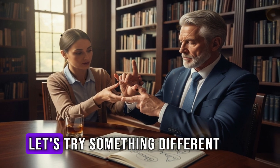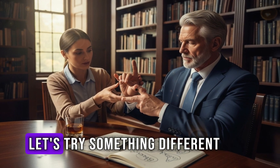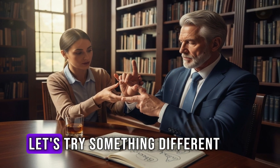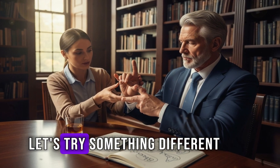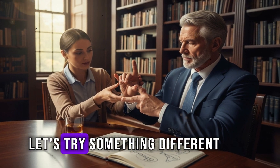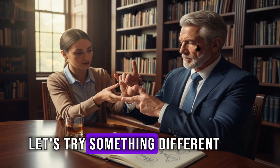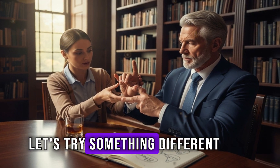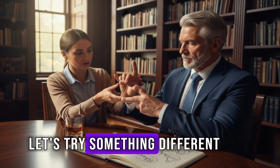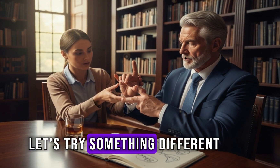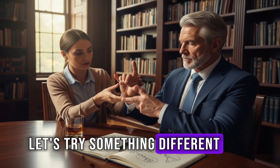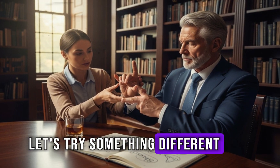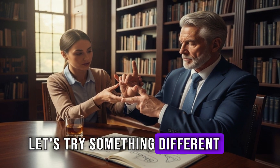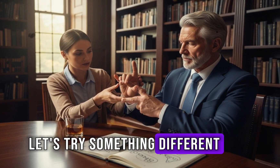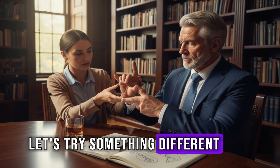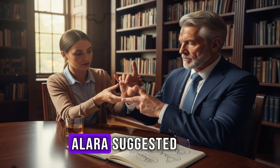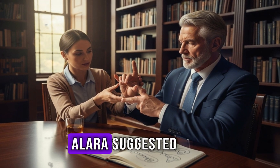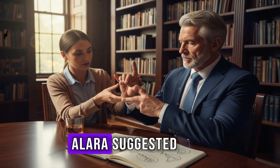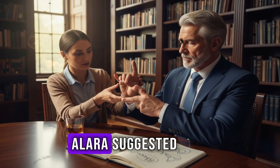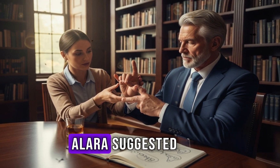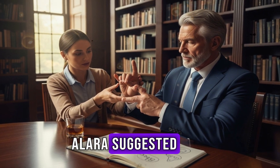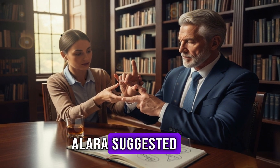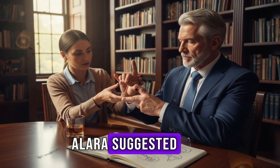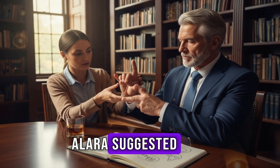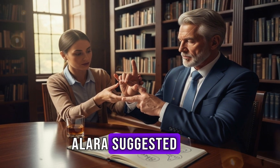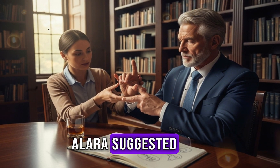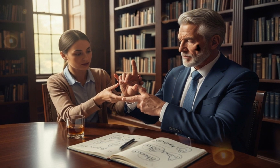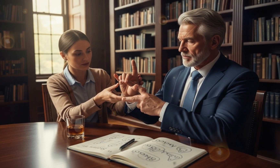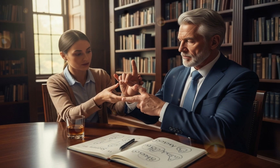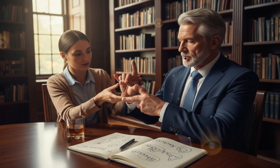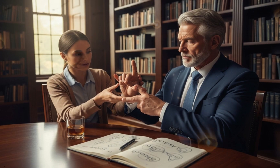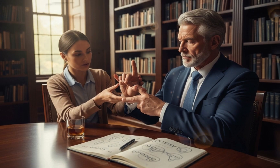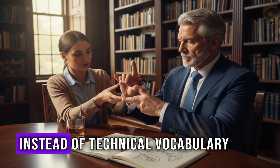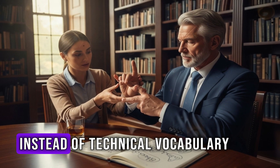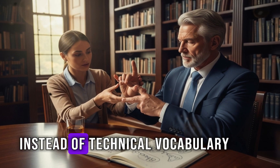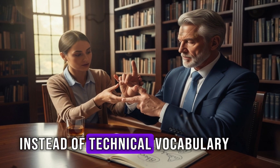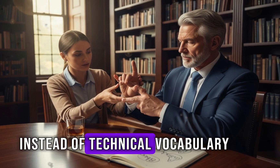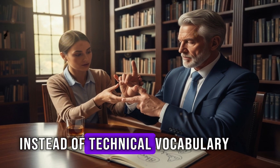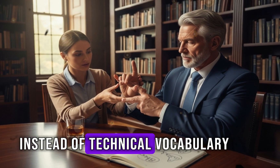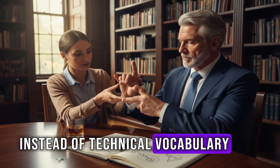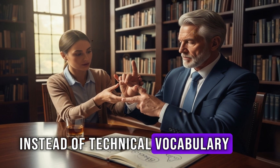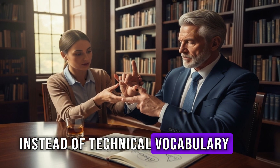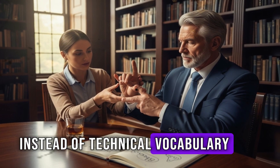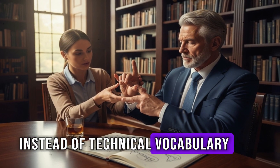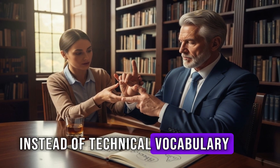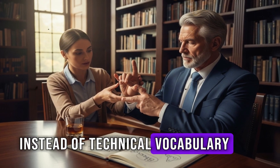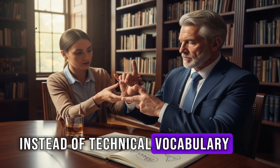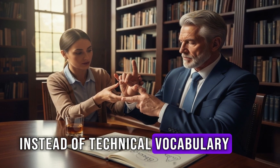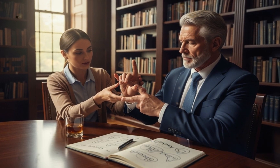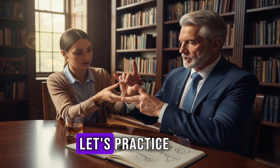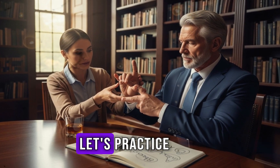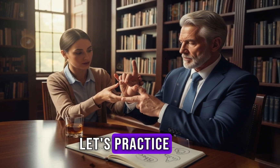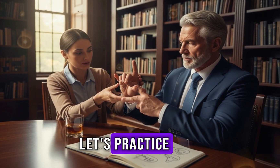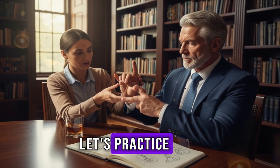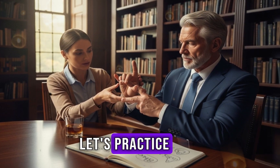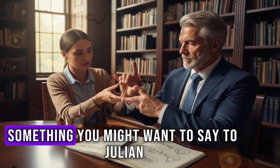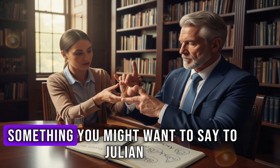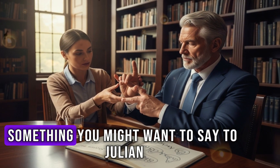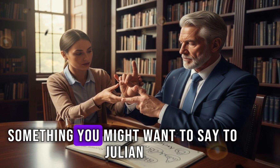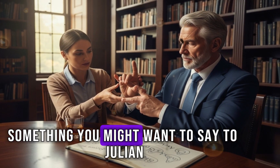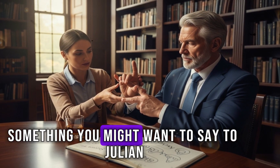Let's try something different, Elara suggested. Instead of technical vocabulary, let's practice something you might want